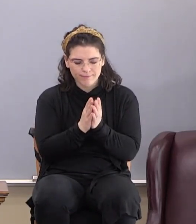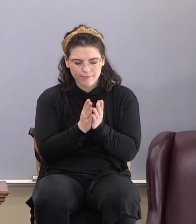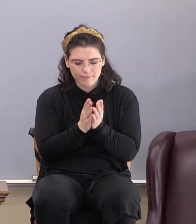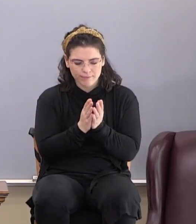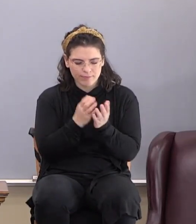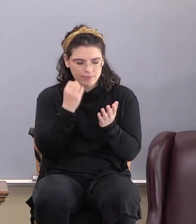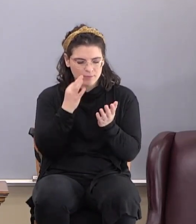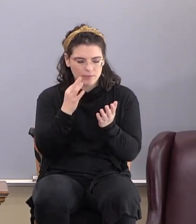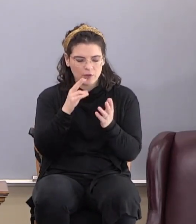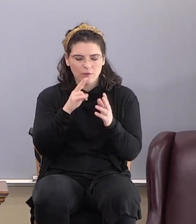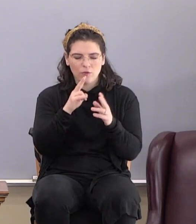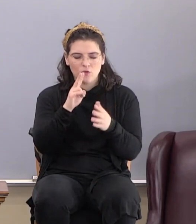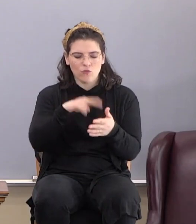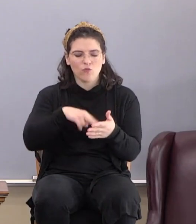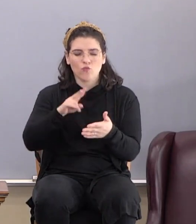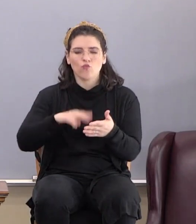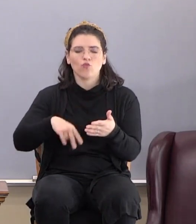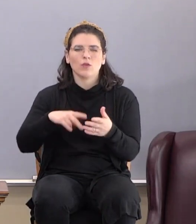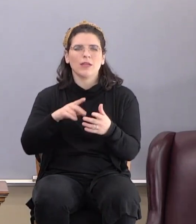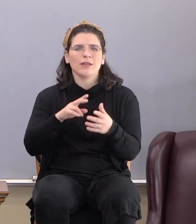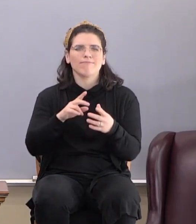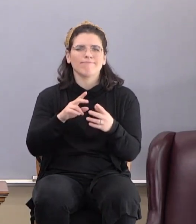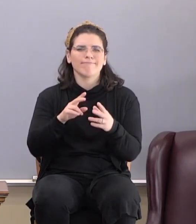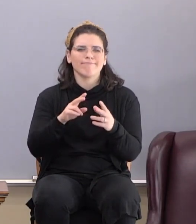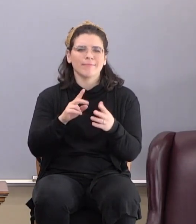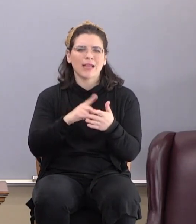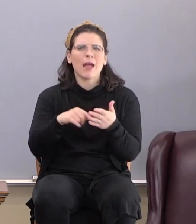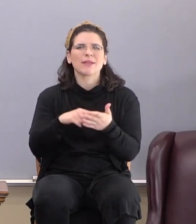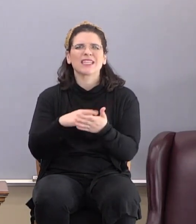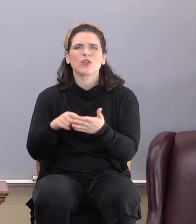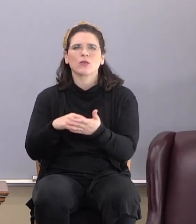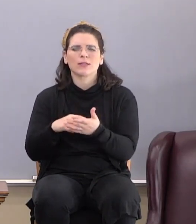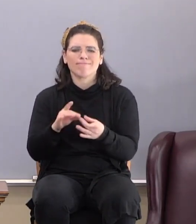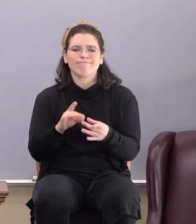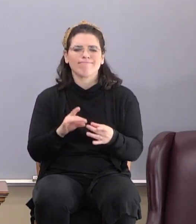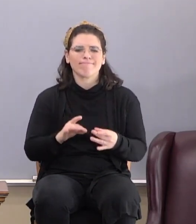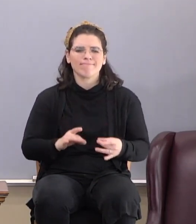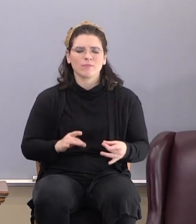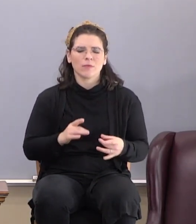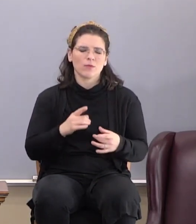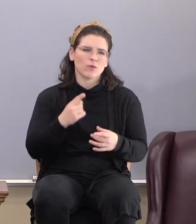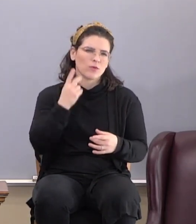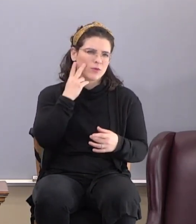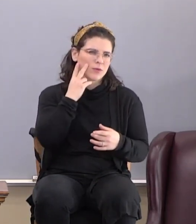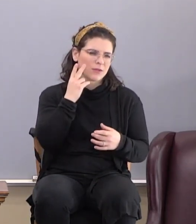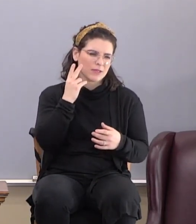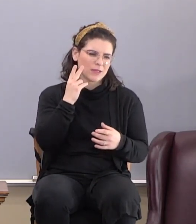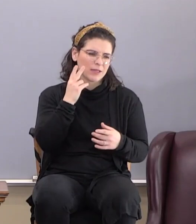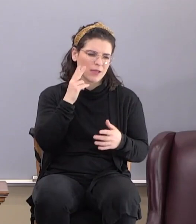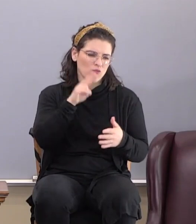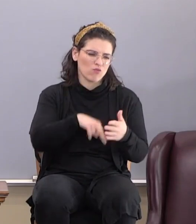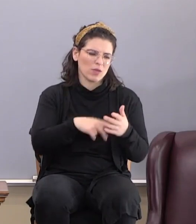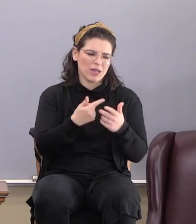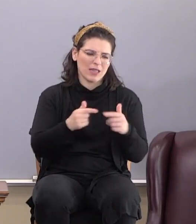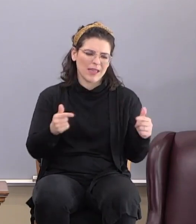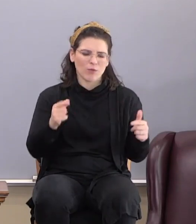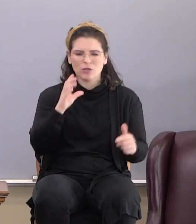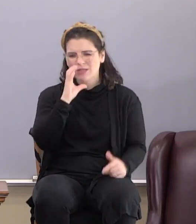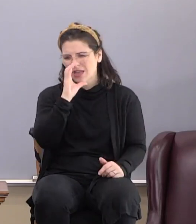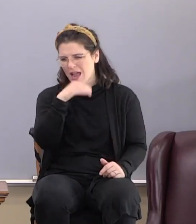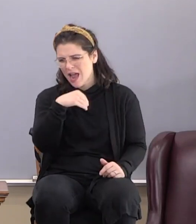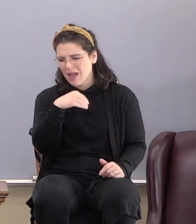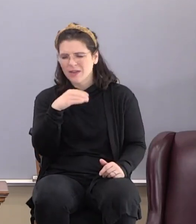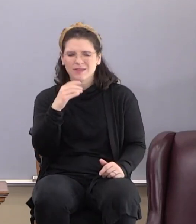if you read commentaries, whenever you come across some language that is a little bit, when I say odd, that sounds almost